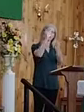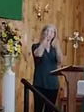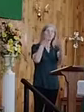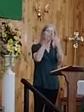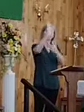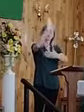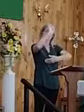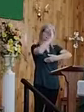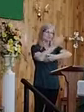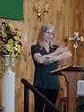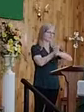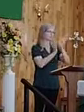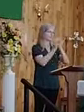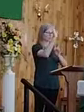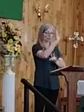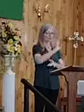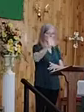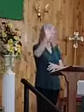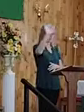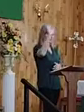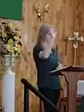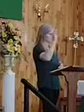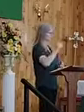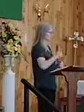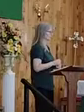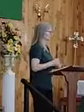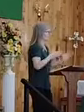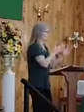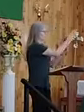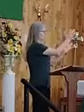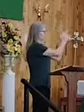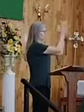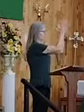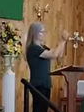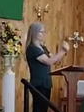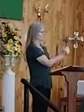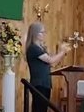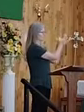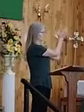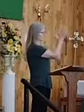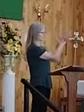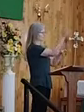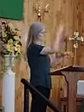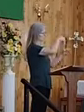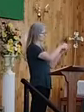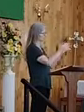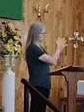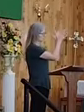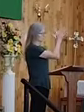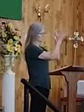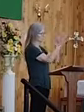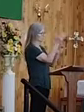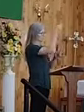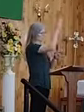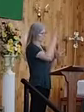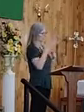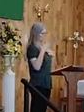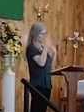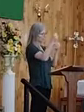your Son, Jesus Christ. Through him and with him and in him, O God